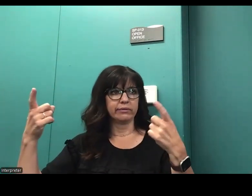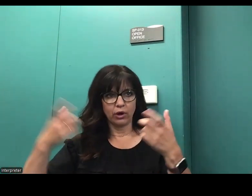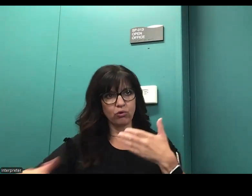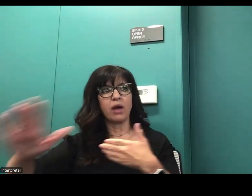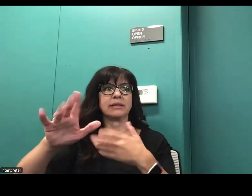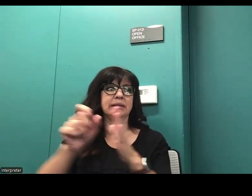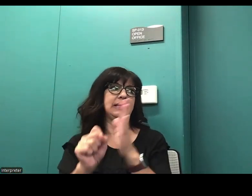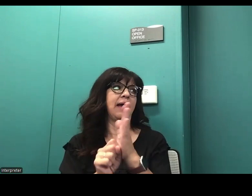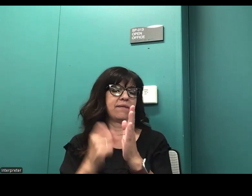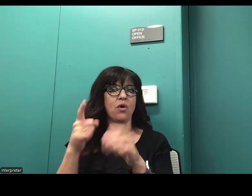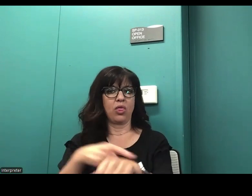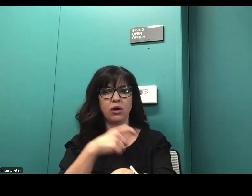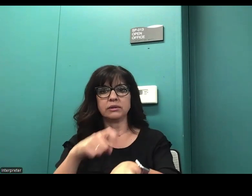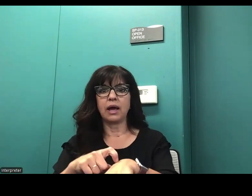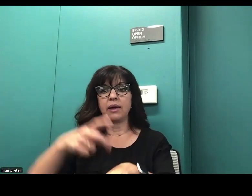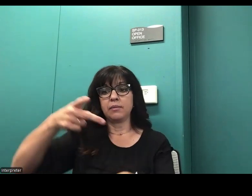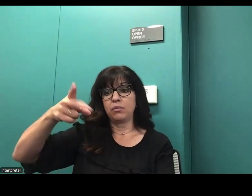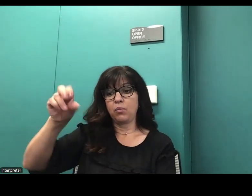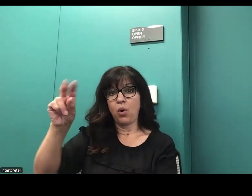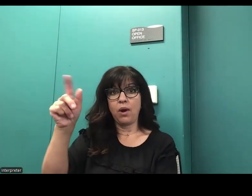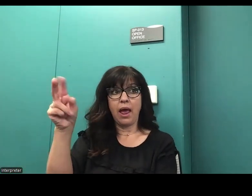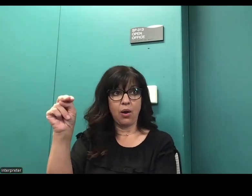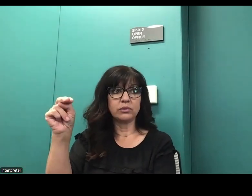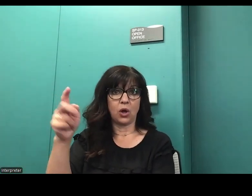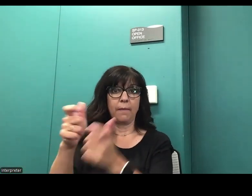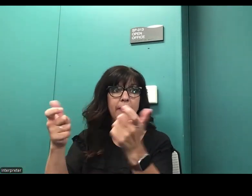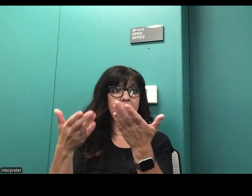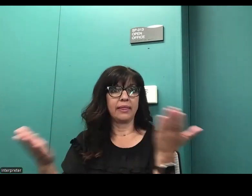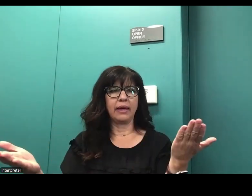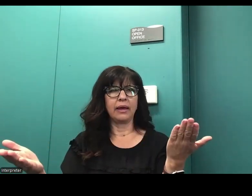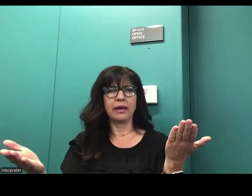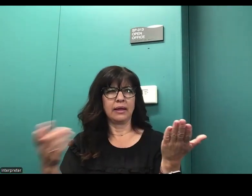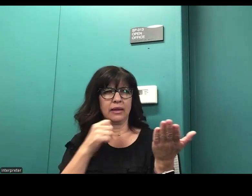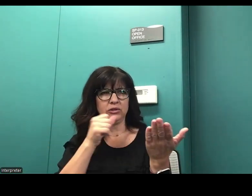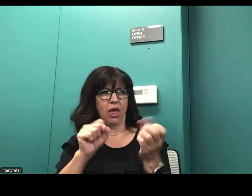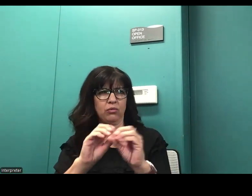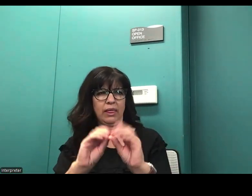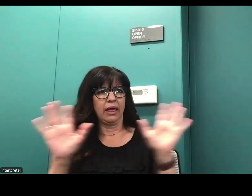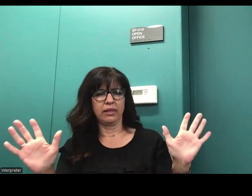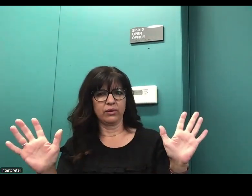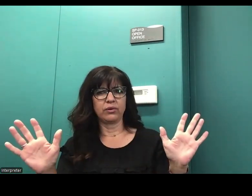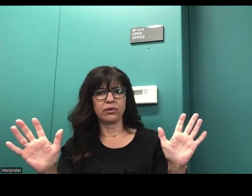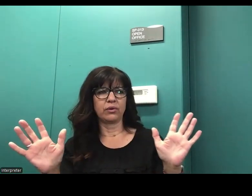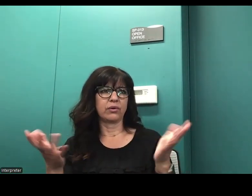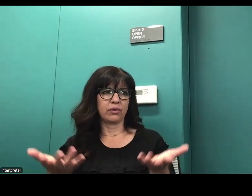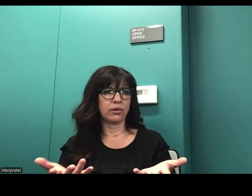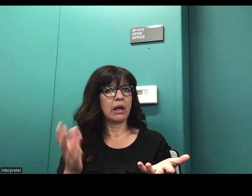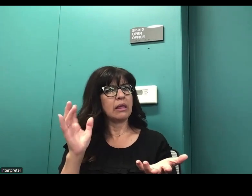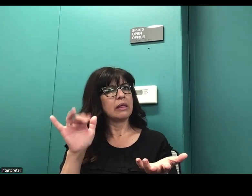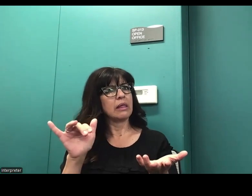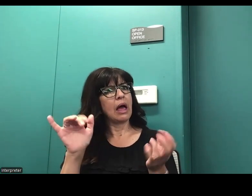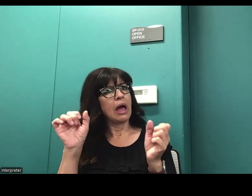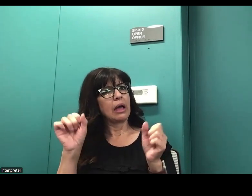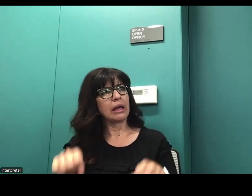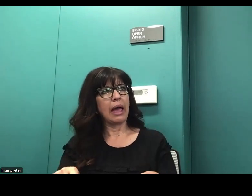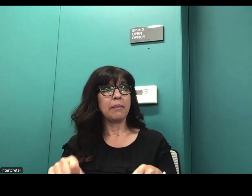time. And pronouns are a big thing. That's because there's nothing clear. And that can be